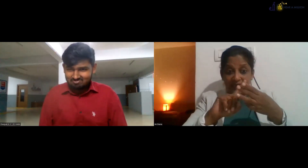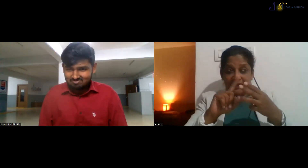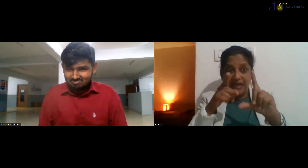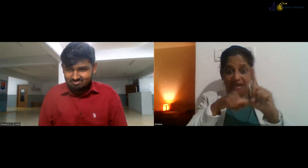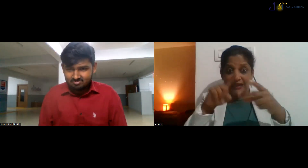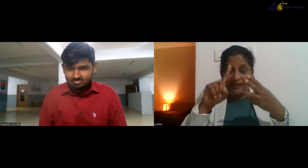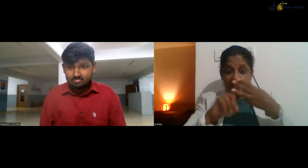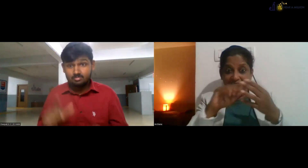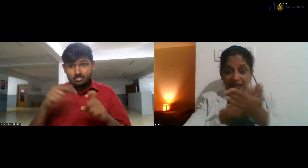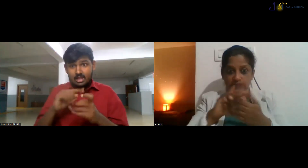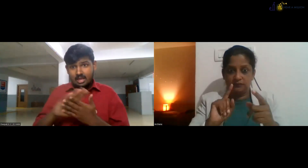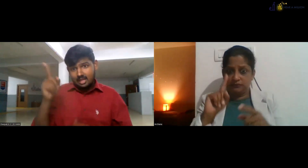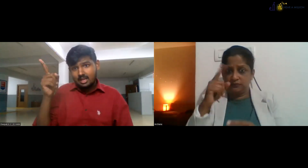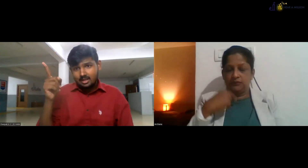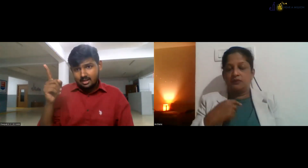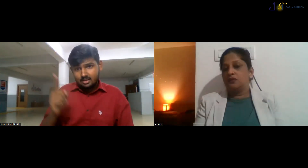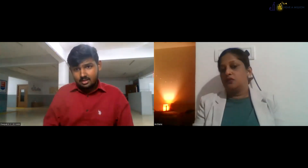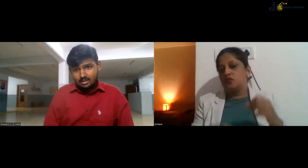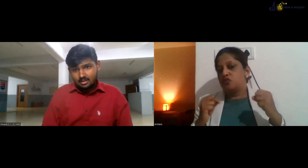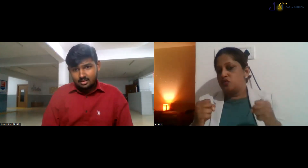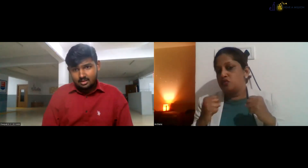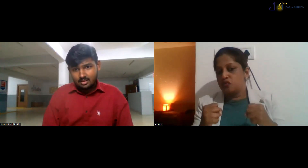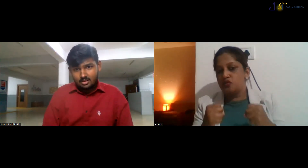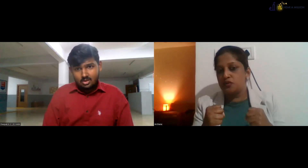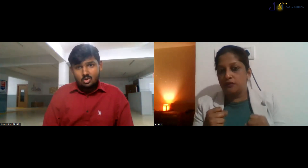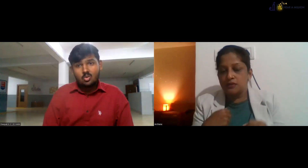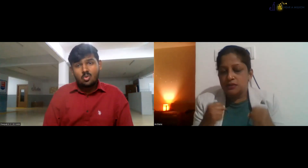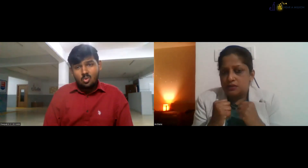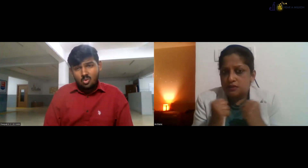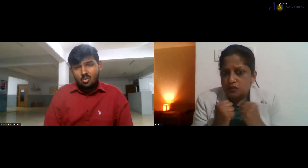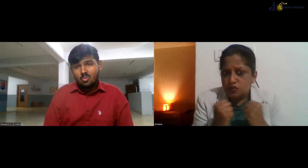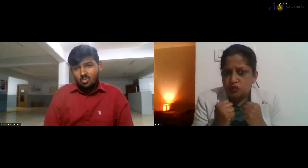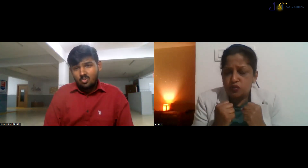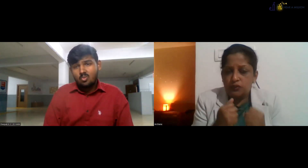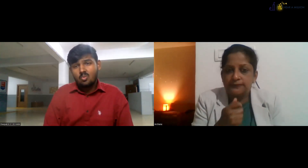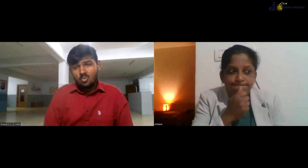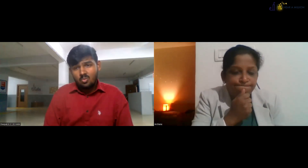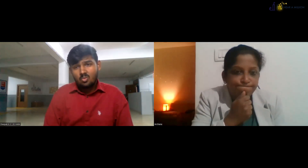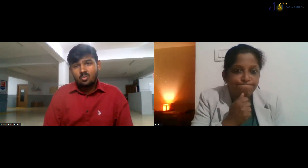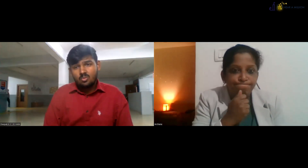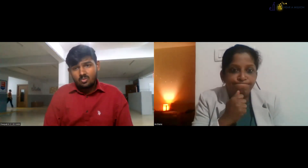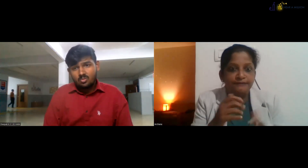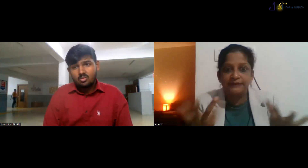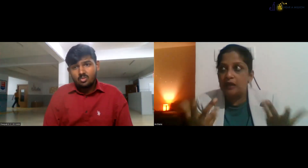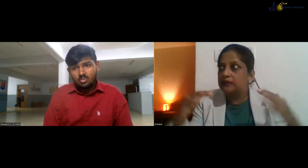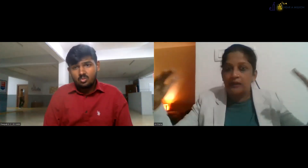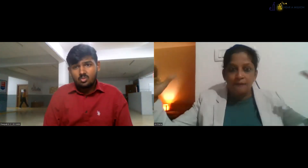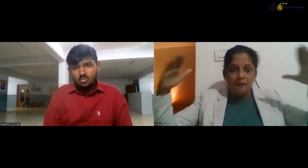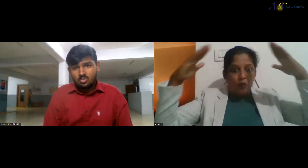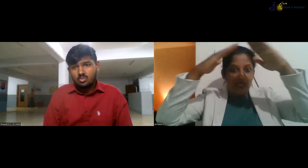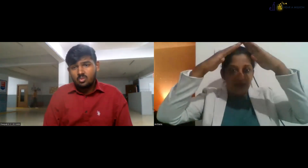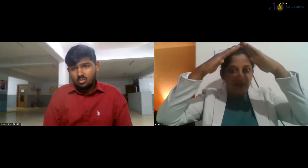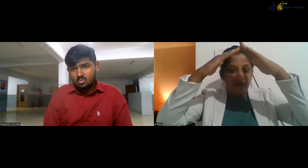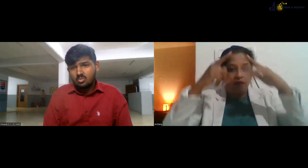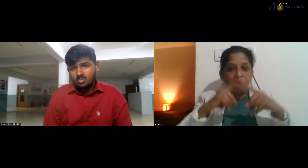Right, you overcome your challenges. That's a great thing. And uh, In Leh. in Leh, that